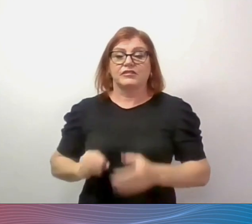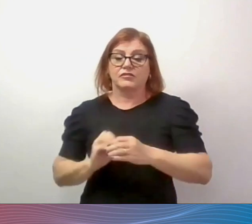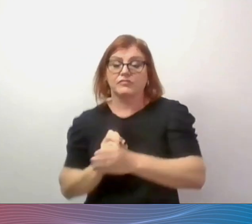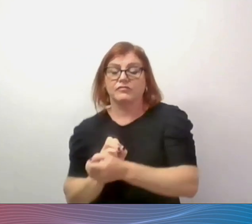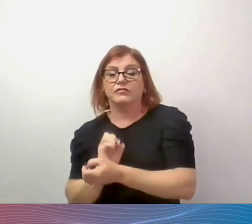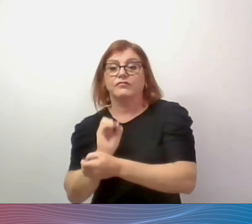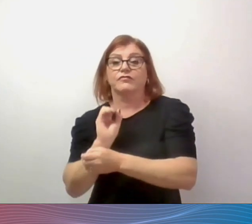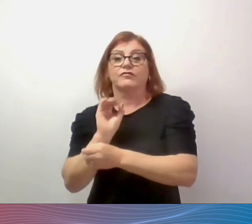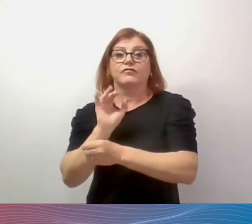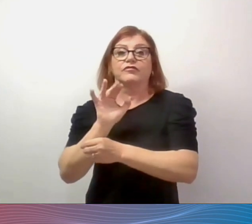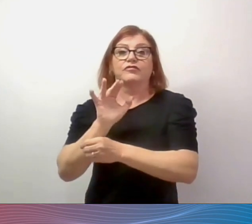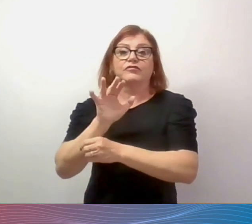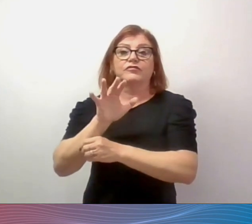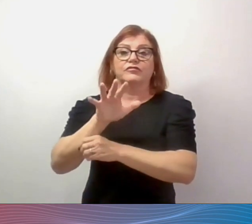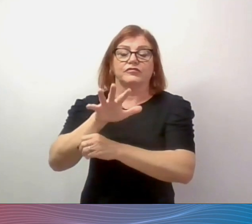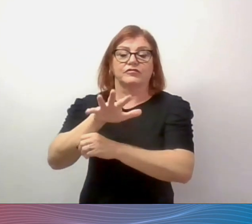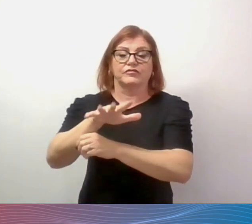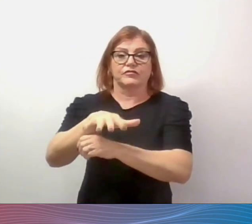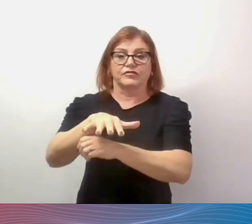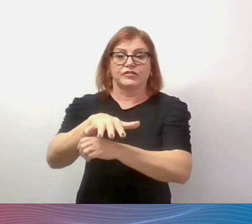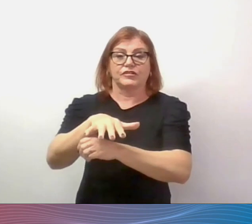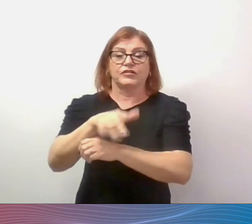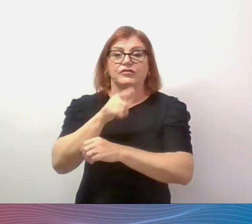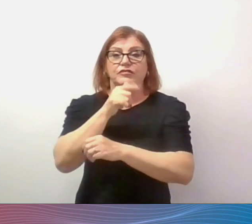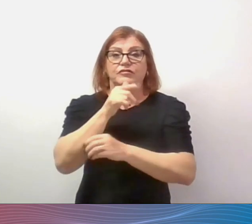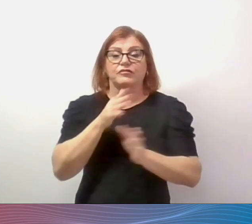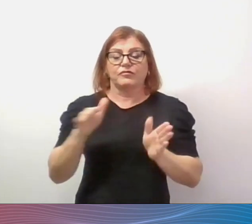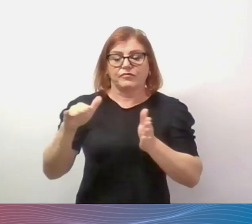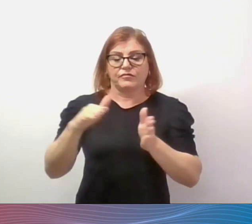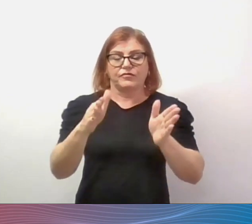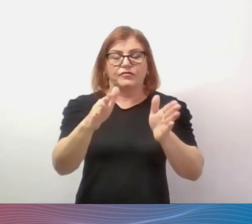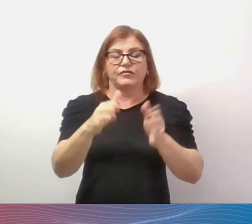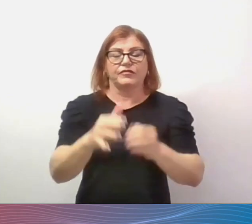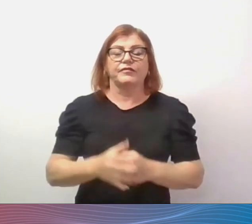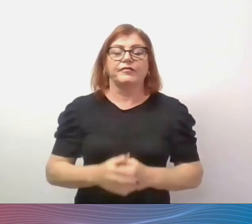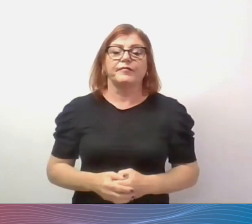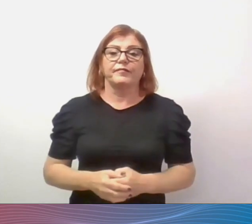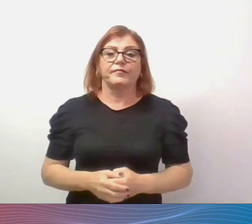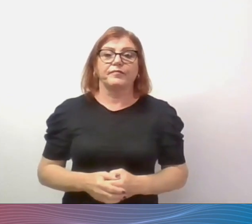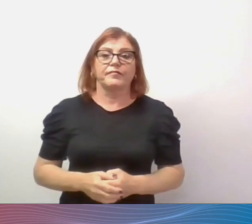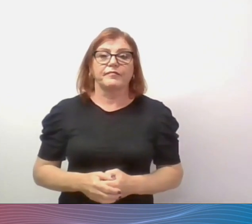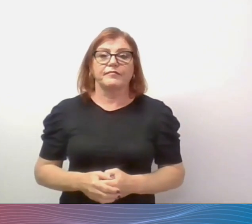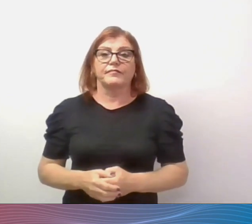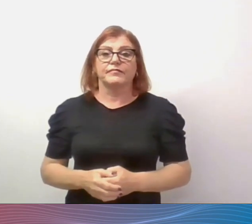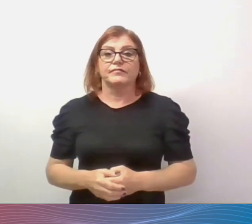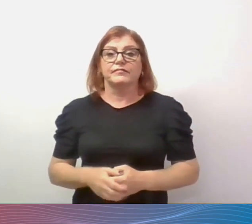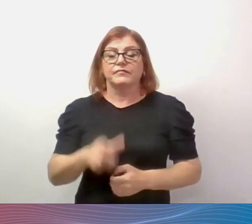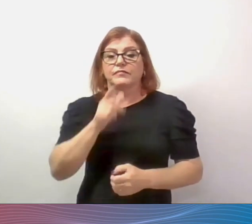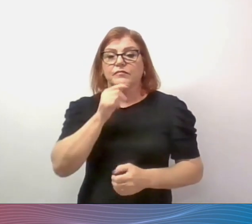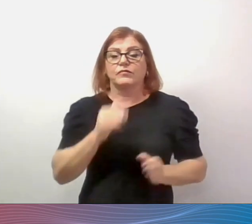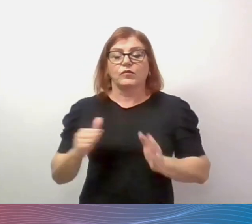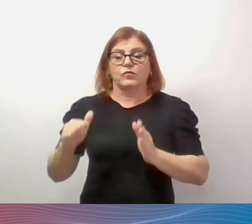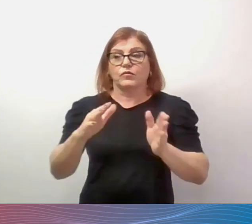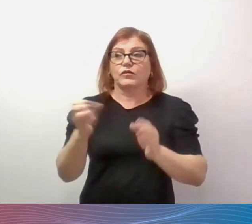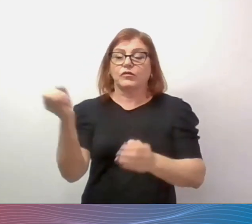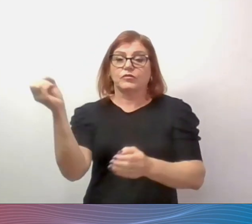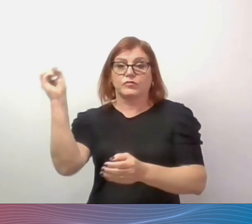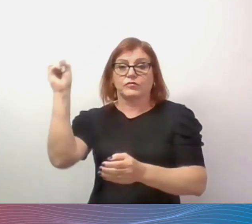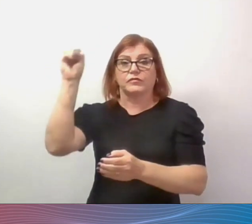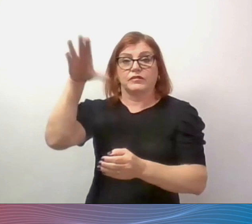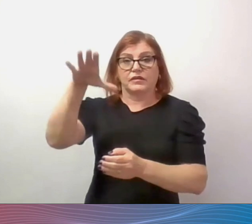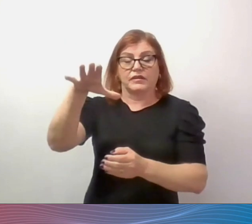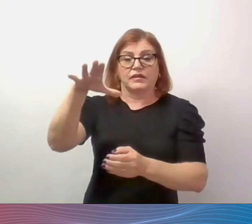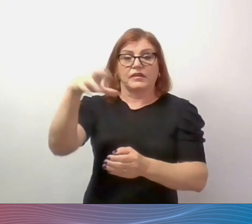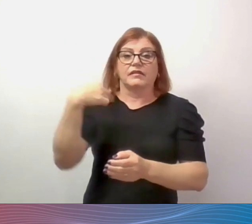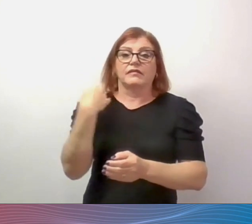through Jesus Christ flowing like a river. Yes, esse rio da graça é a nossa salvação. And this river of grace is our